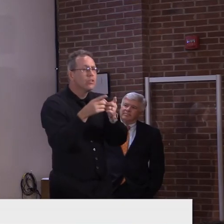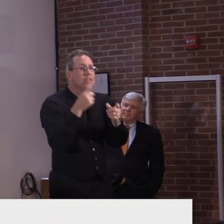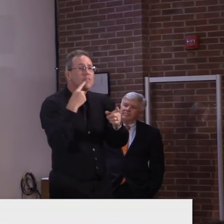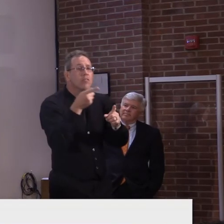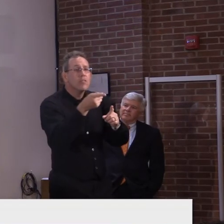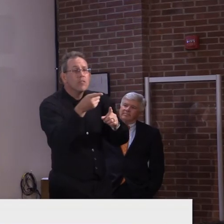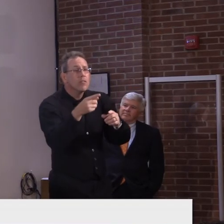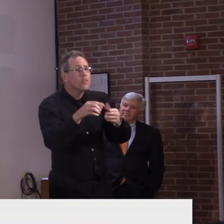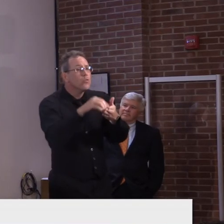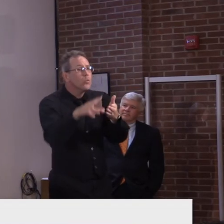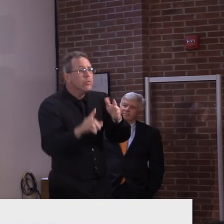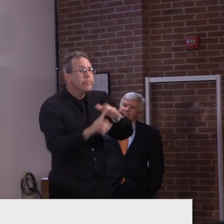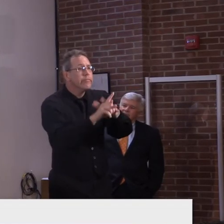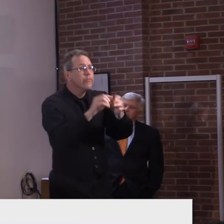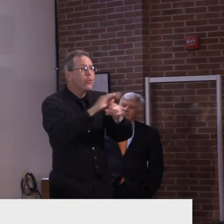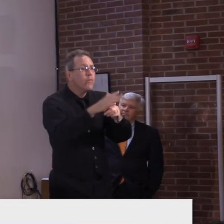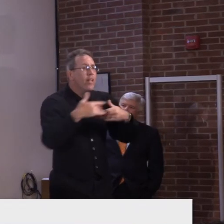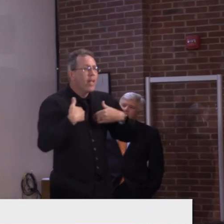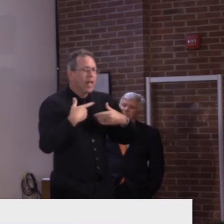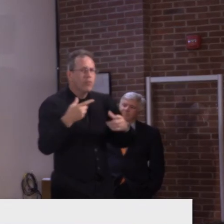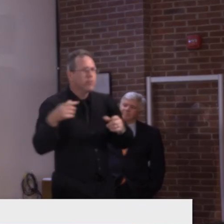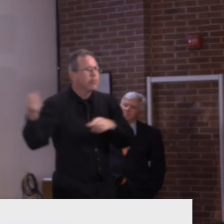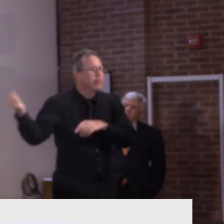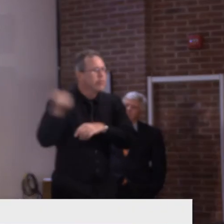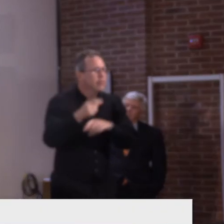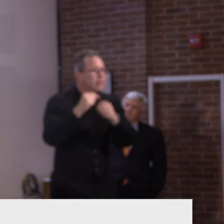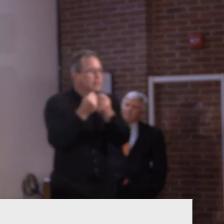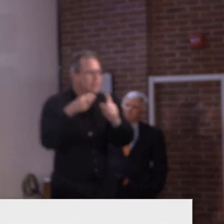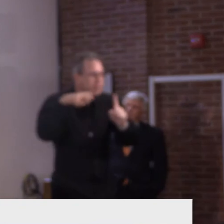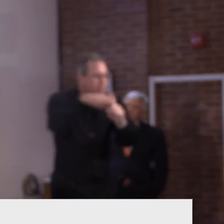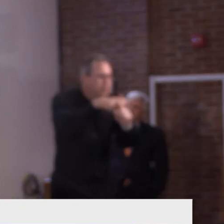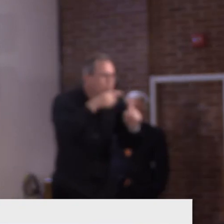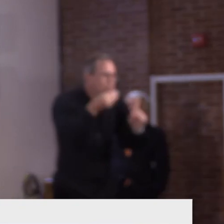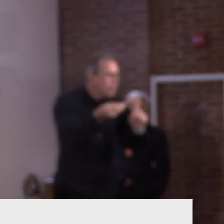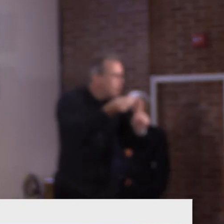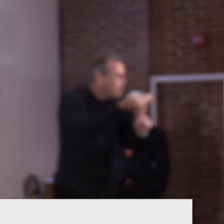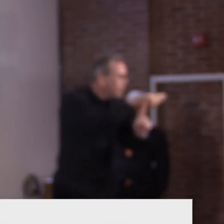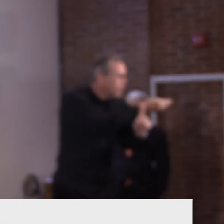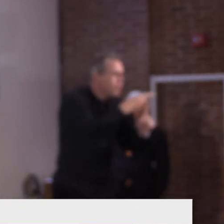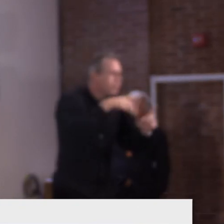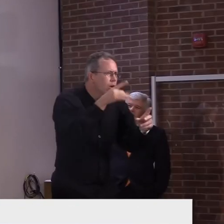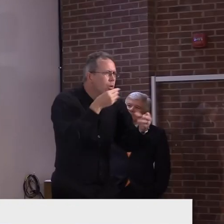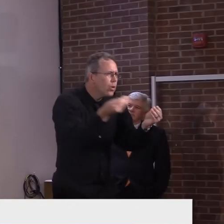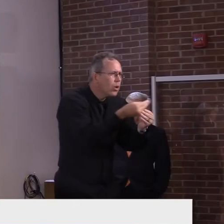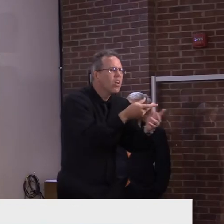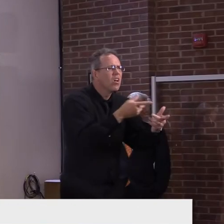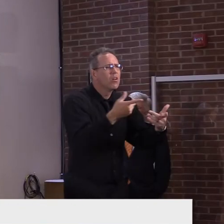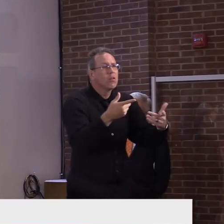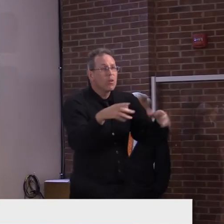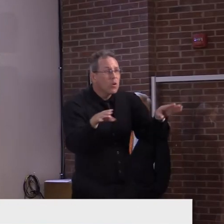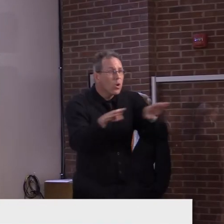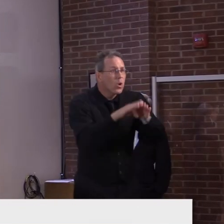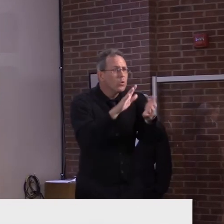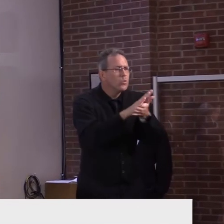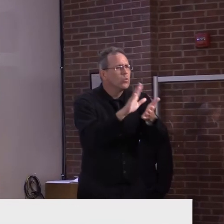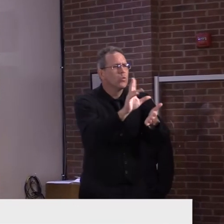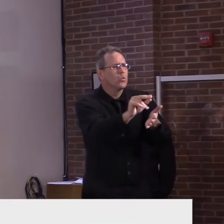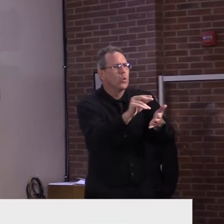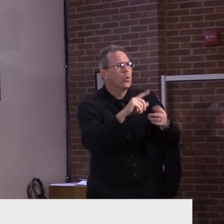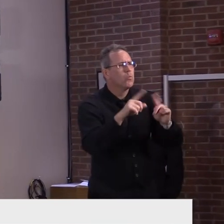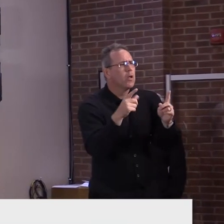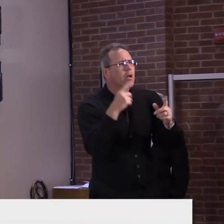very surprised, honestly, to see a whole district recommended to shut down temporarily. But certainly we will, I think, particularly at the primary